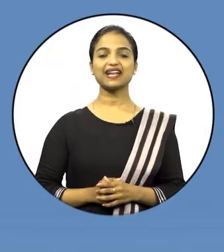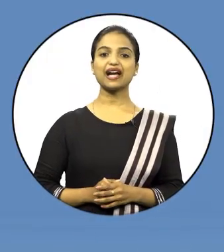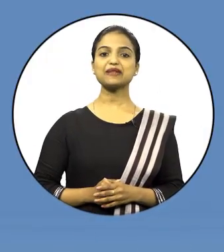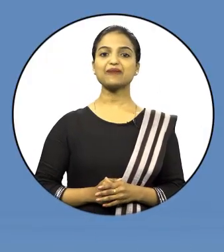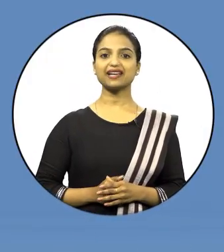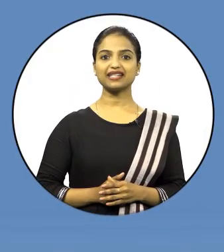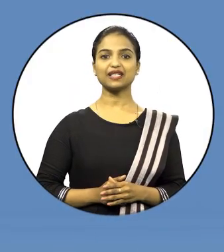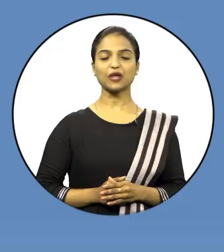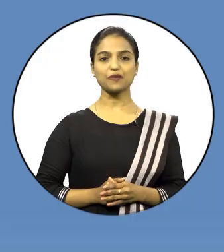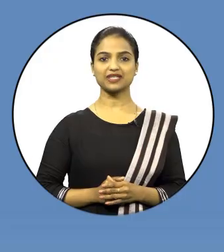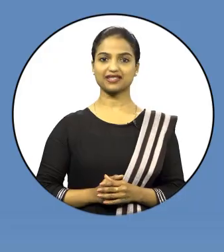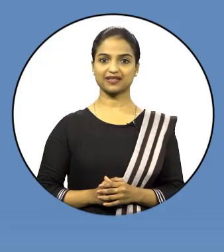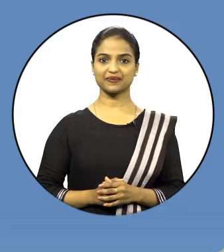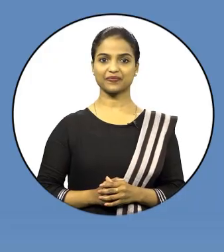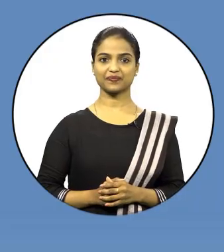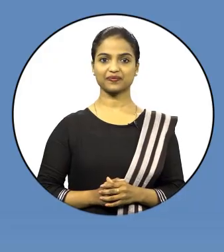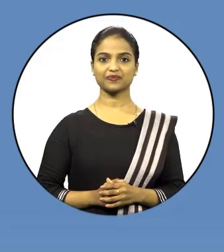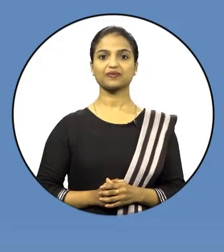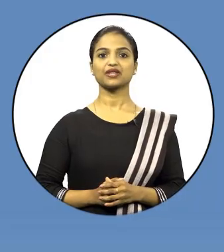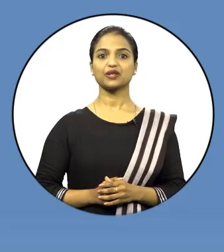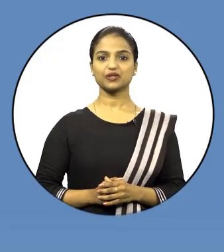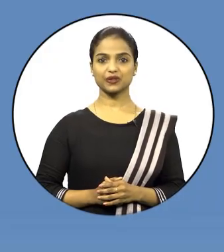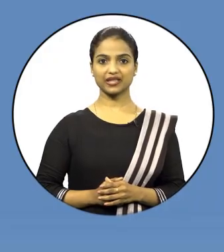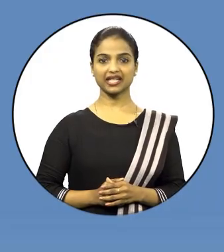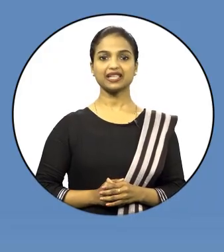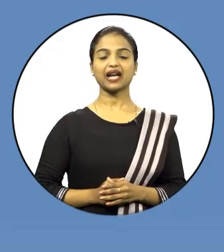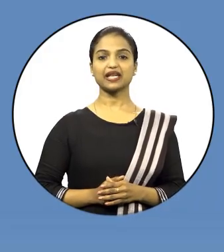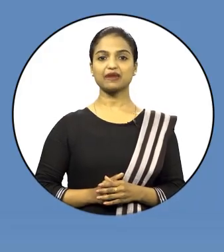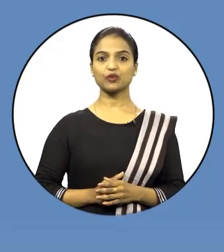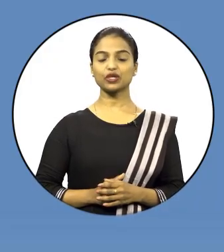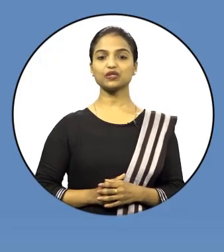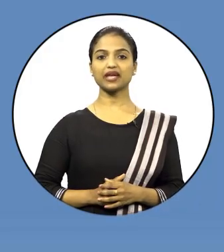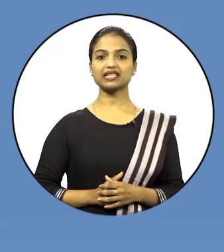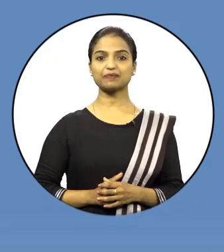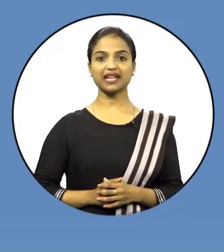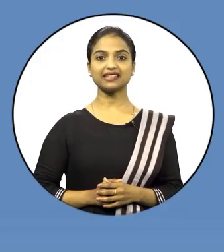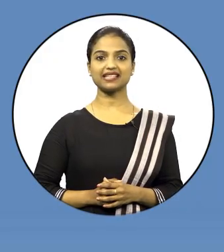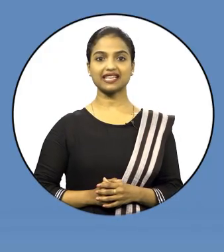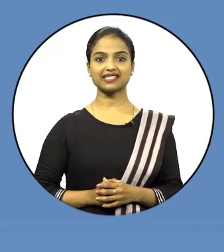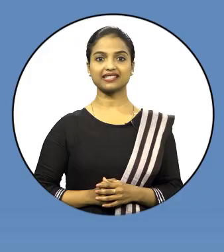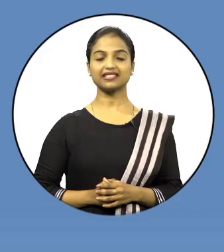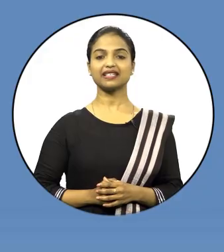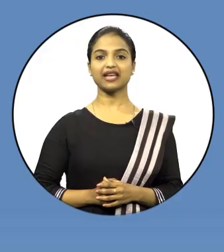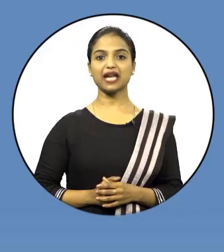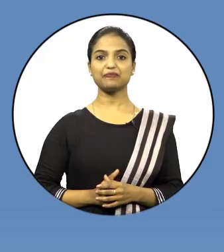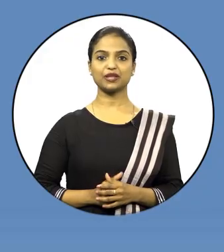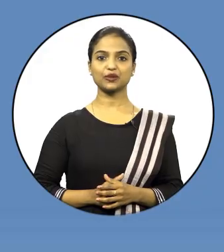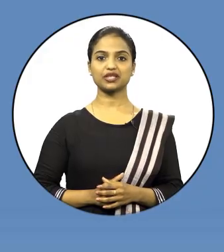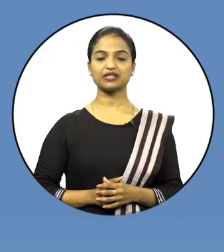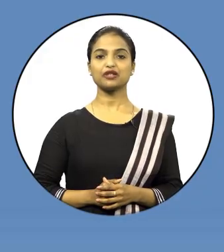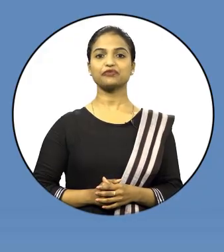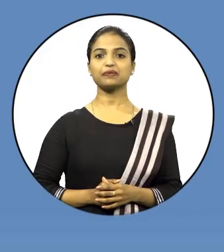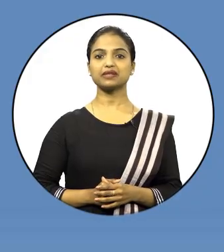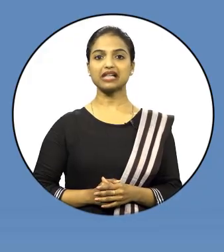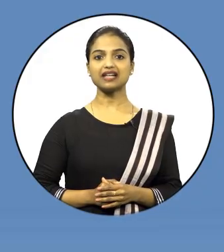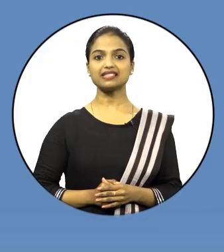students, I am Anila Thomas. Today I am going to explain the lesson Air